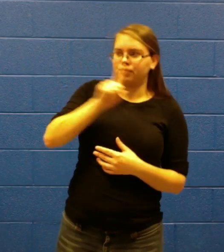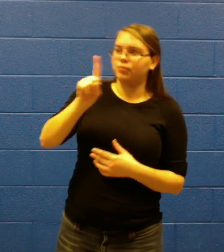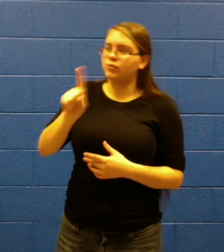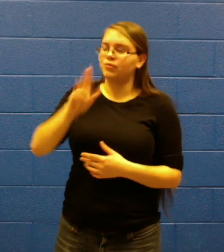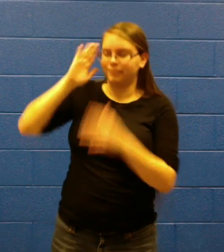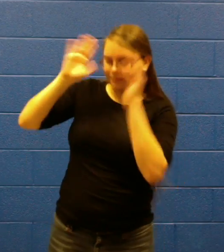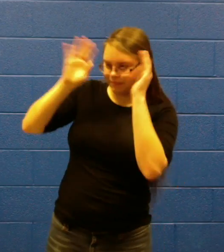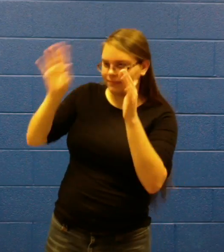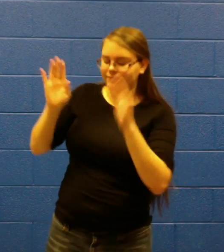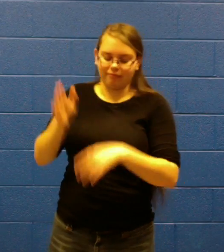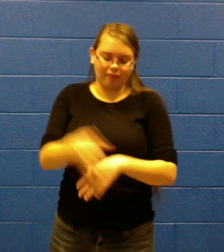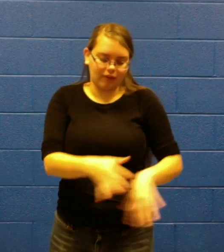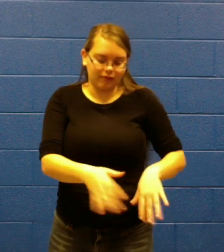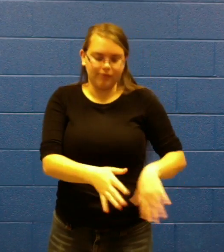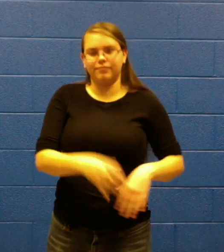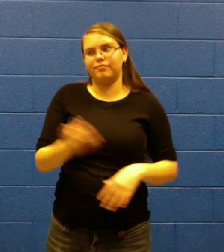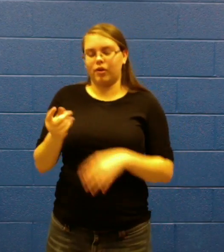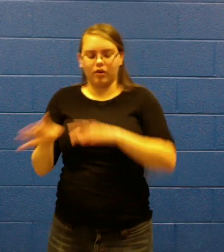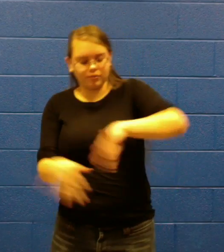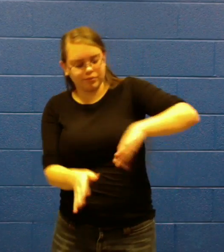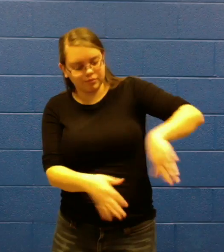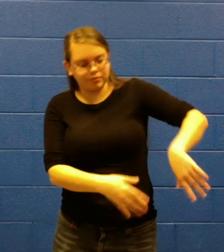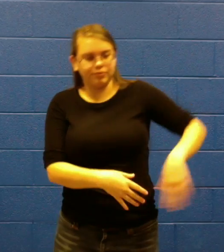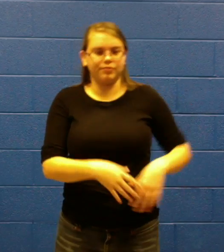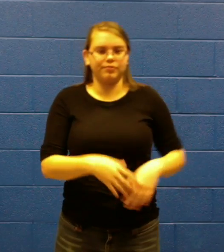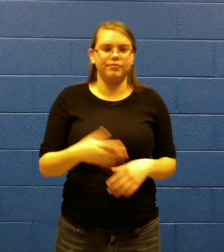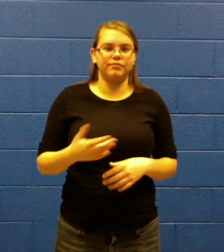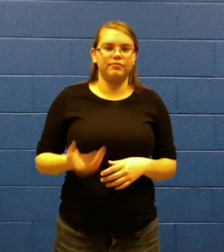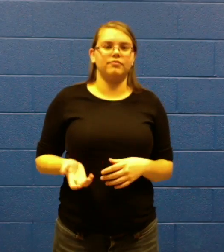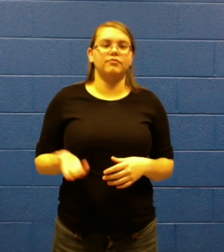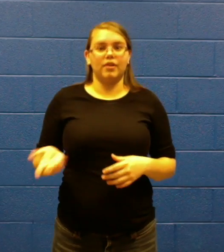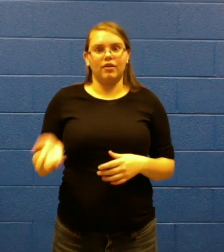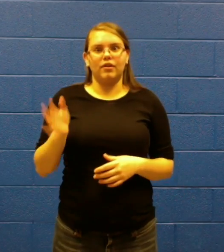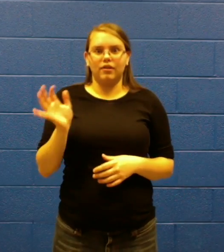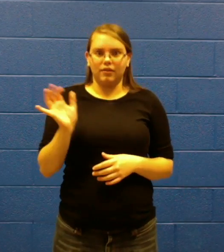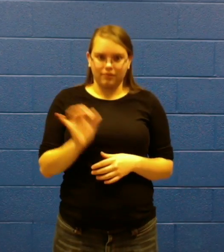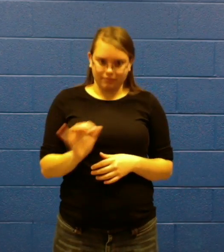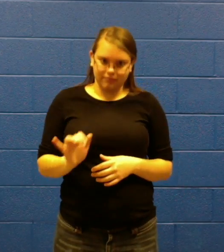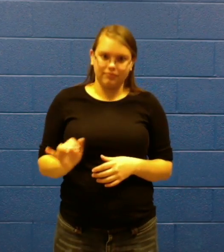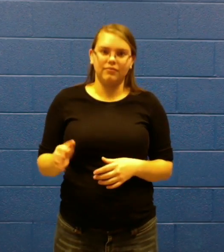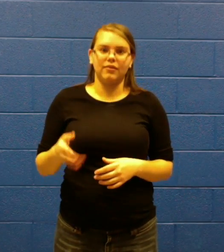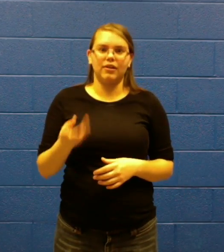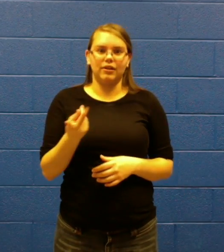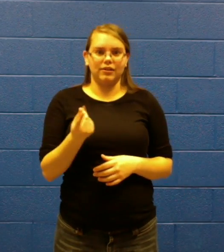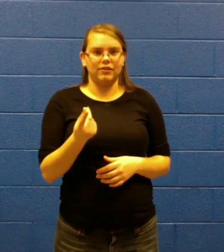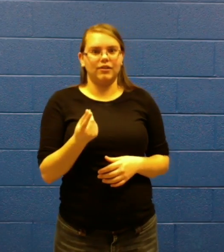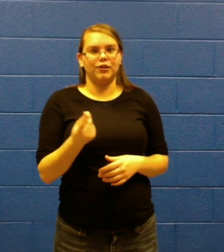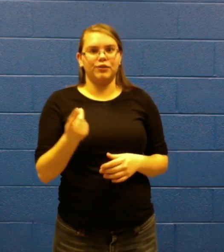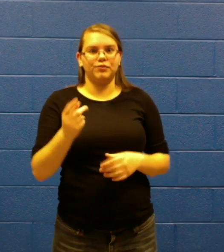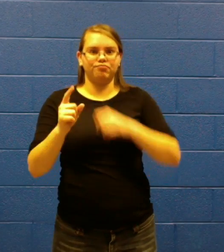trash, and my mom tells me that it's my fault they do, but I hold still that it's my brother who taught them how to eat out of the trash can.